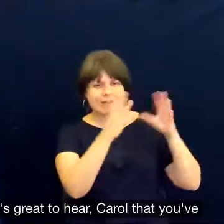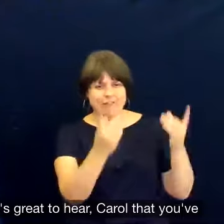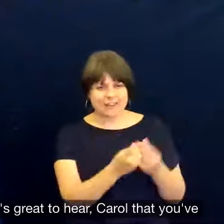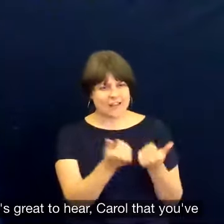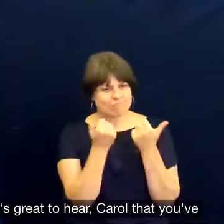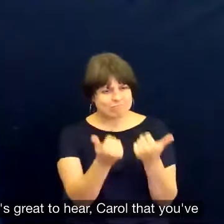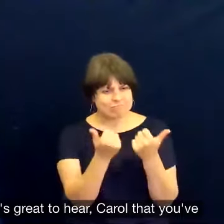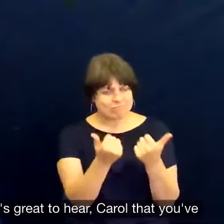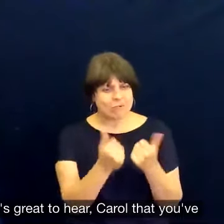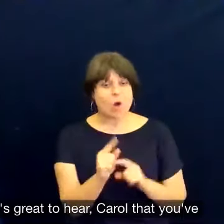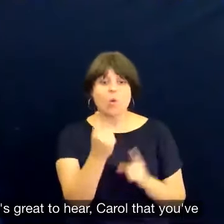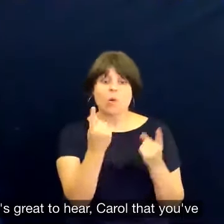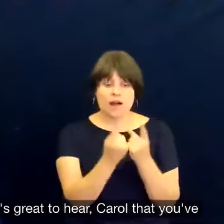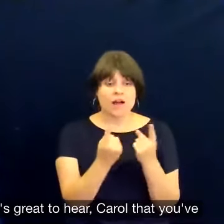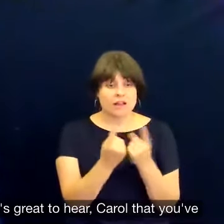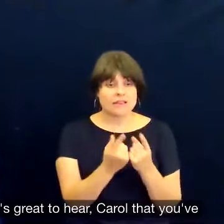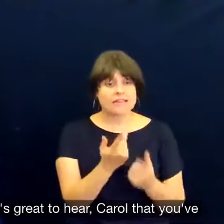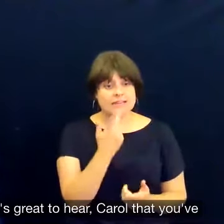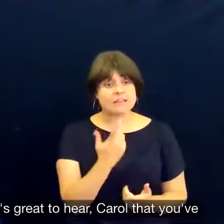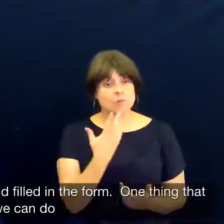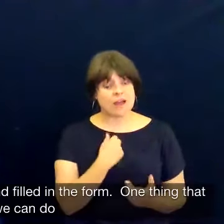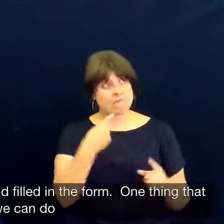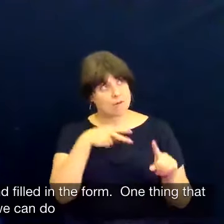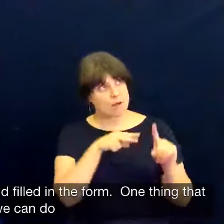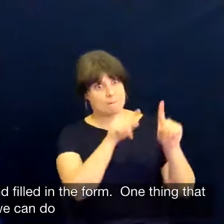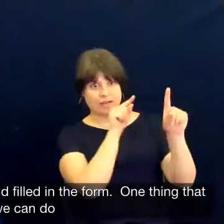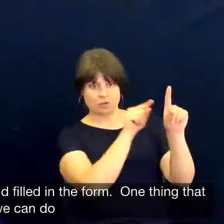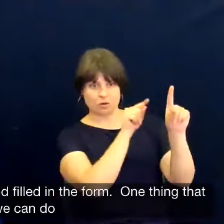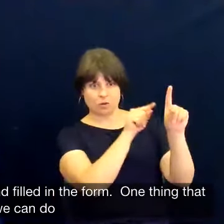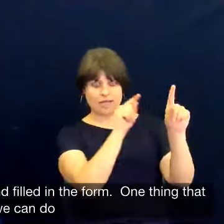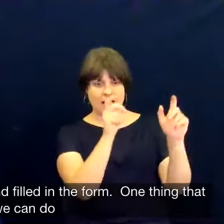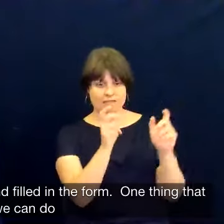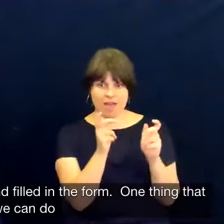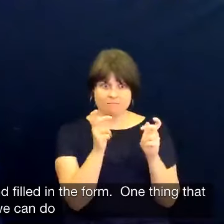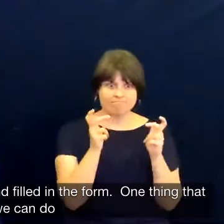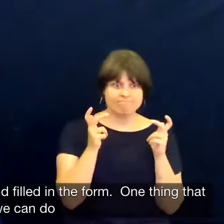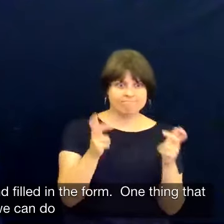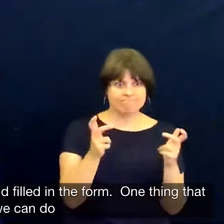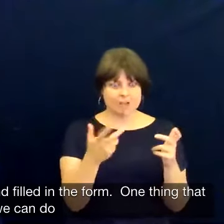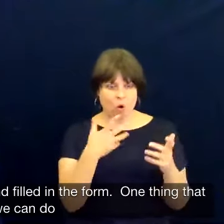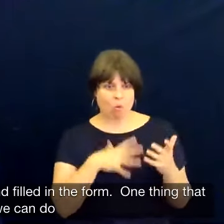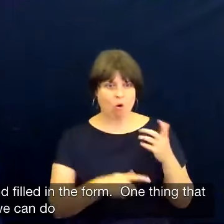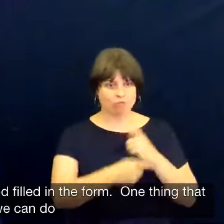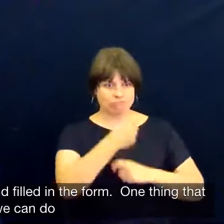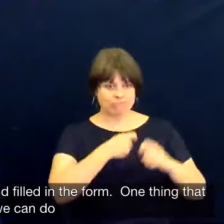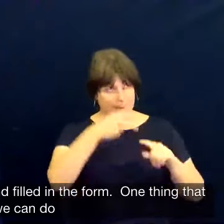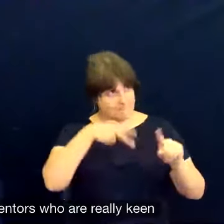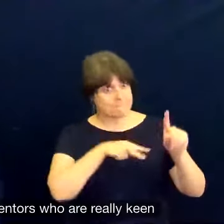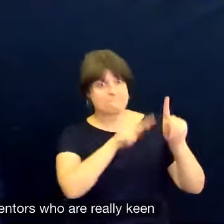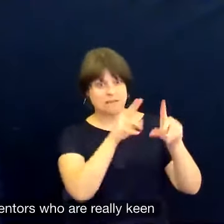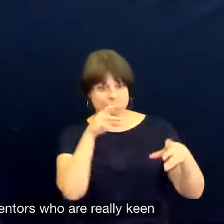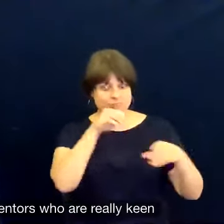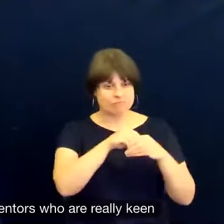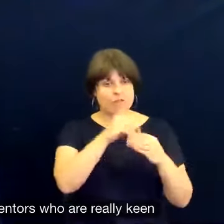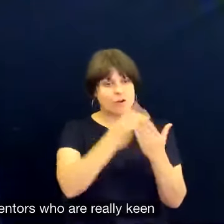thing that we can do, if we do have mentors who are really keen to be a mentor and practice in the program, we